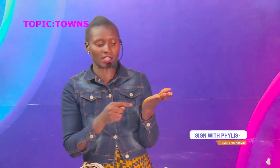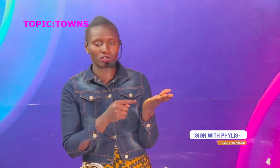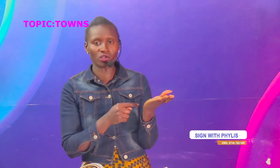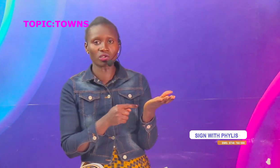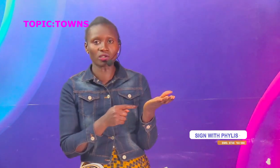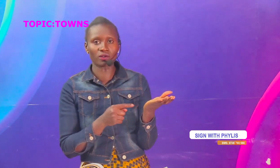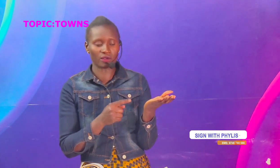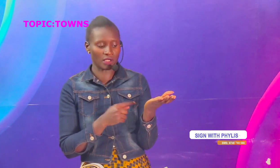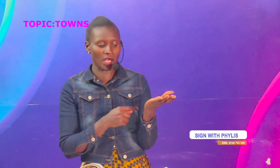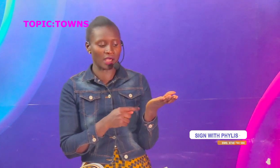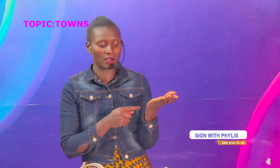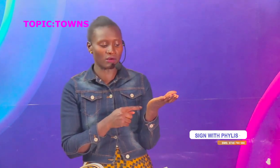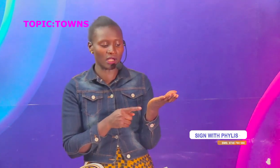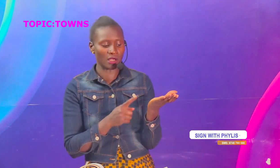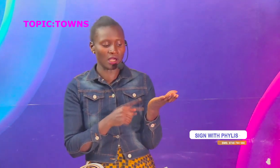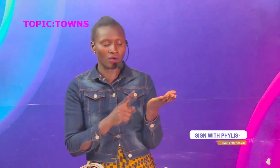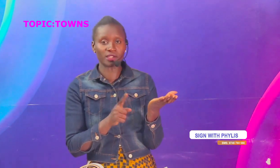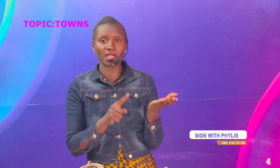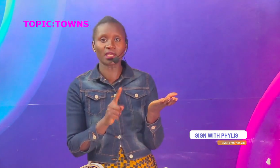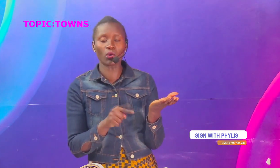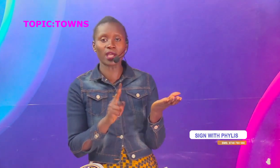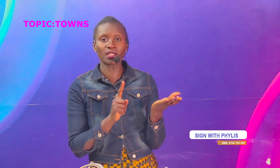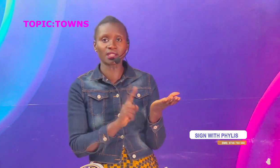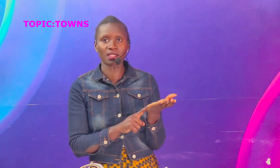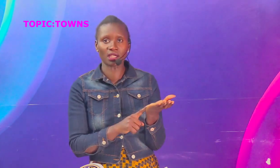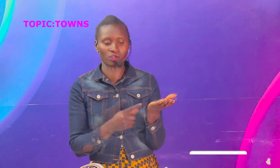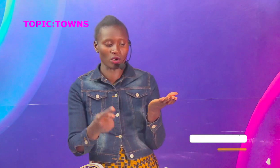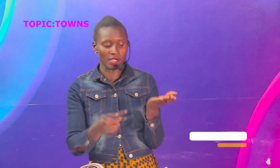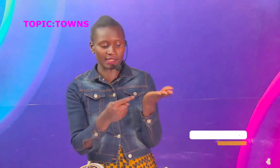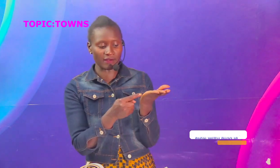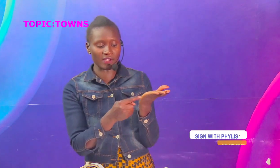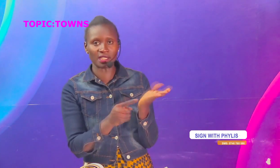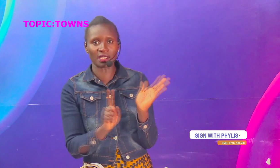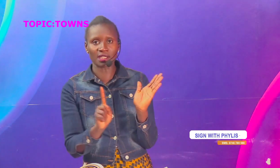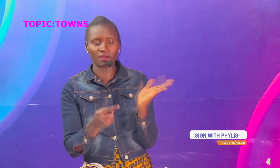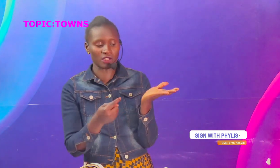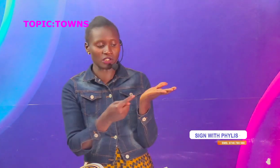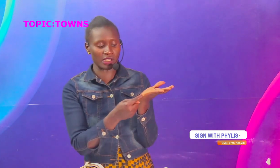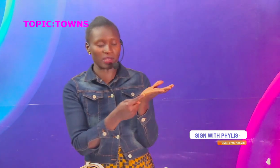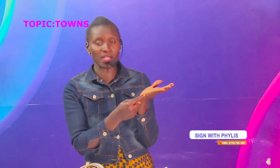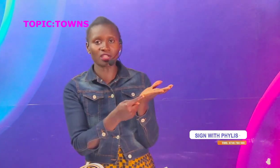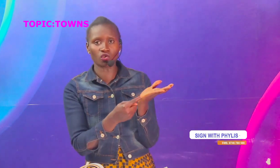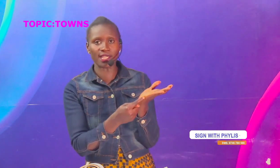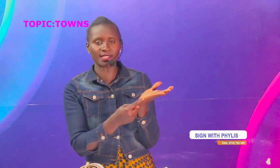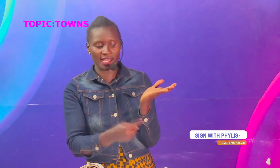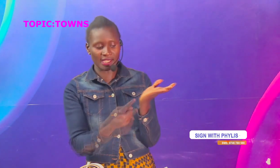you when I was signing the word Taita. So Taveta, Taveta, you're tapping twice,